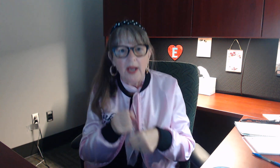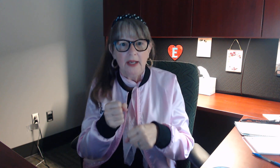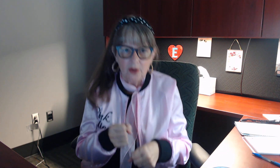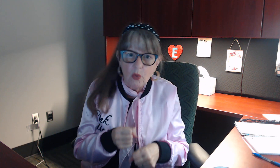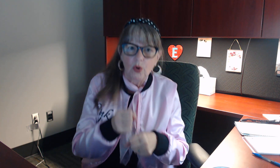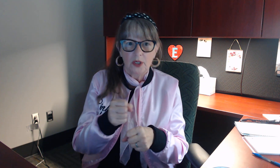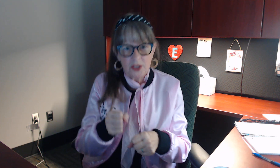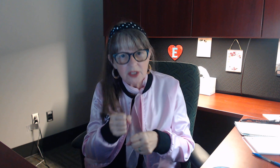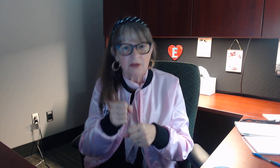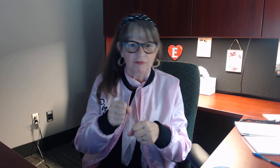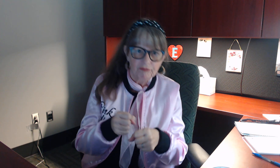the horse.